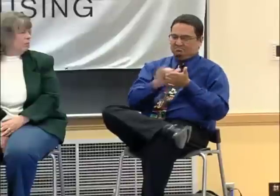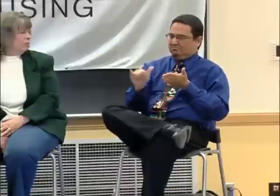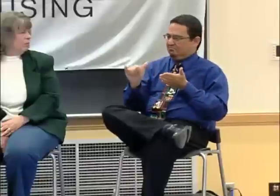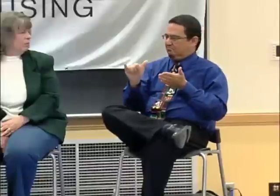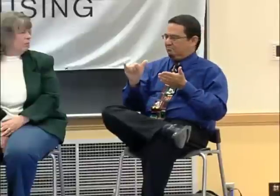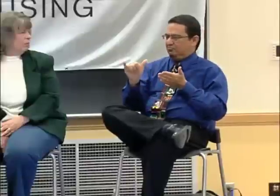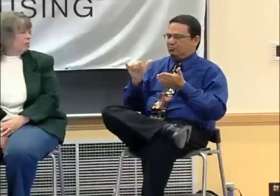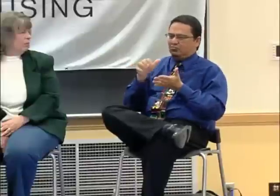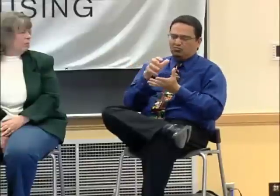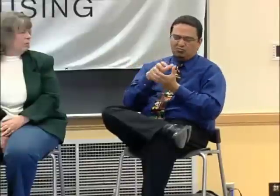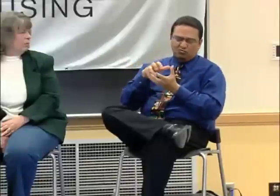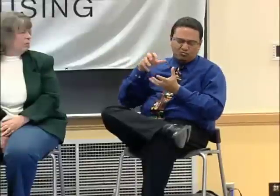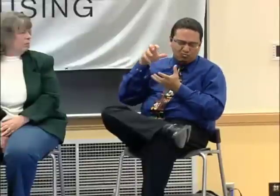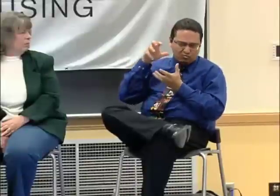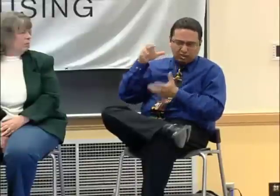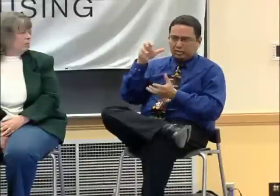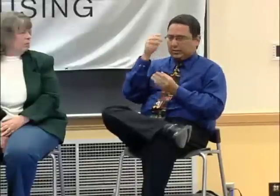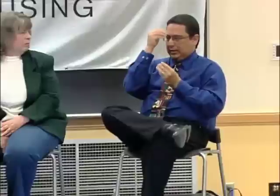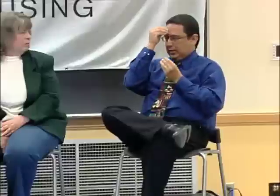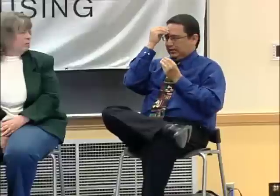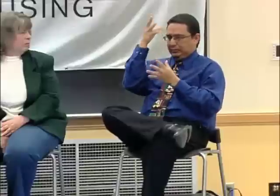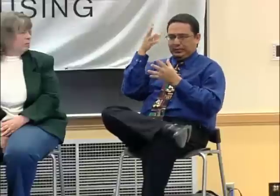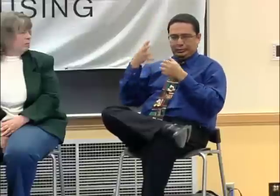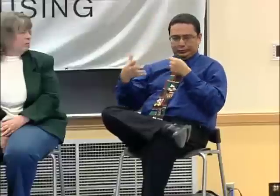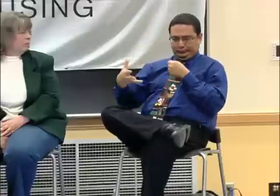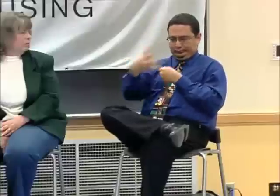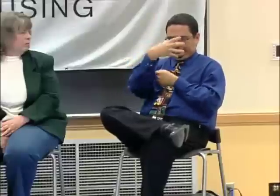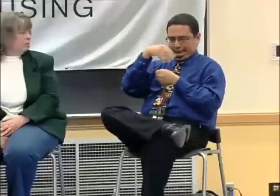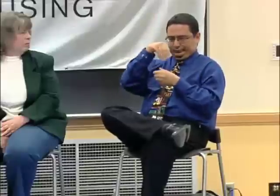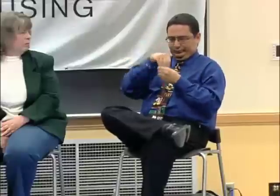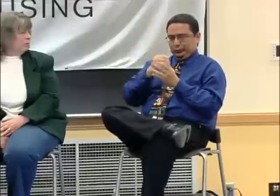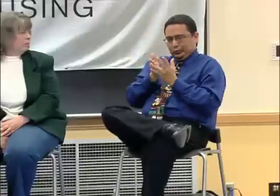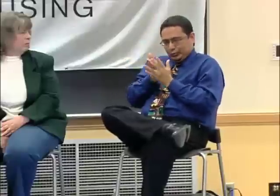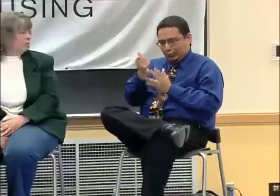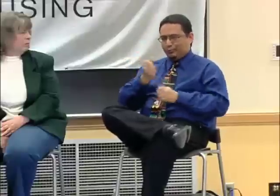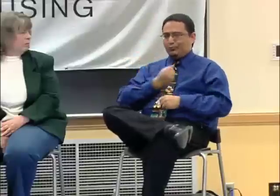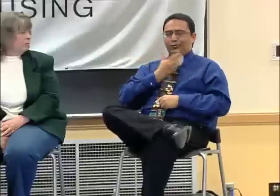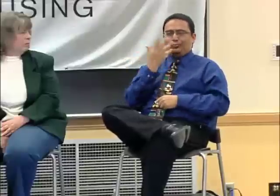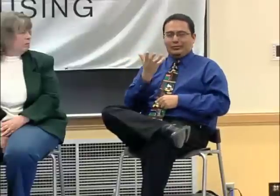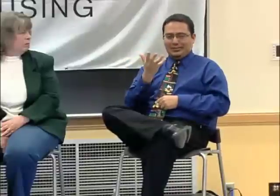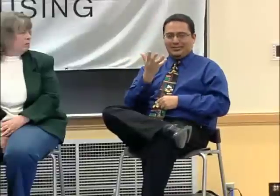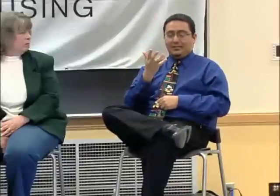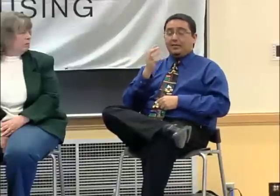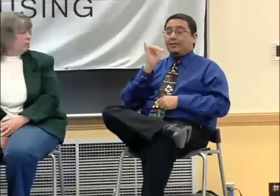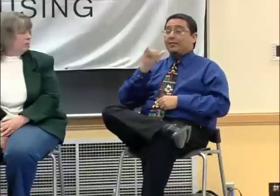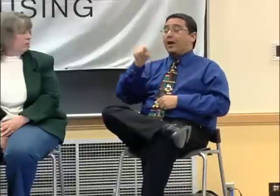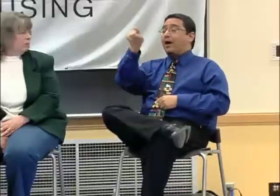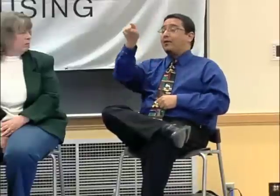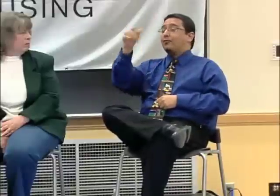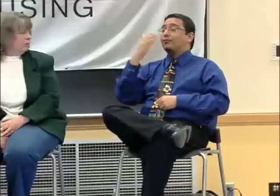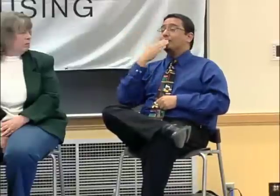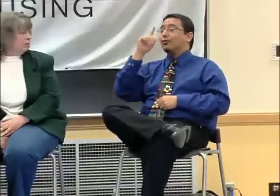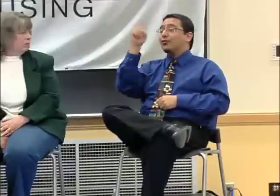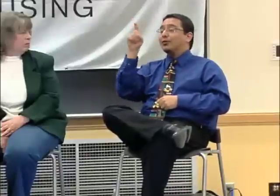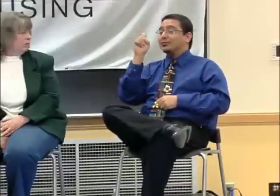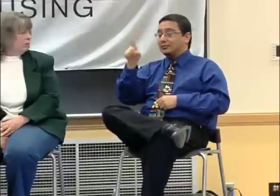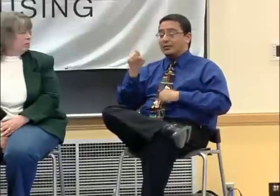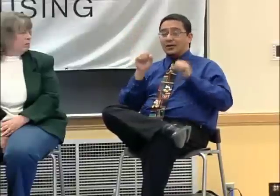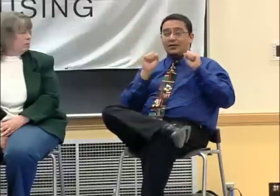and then they feel they cannot provide the richness that they can sign it. They cannot